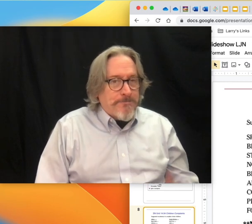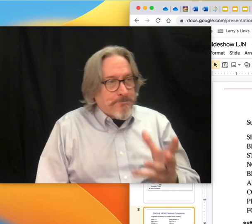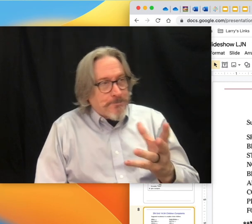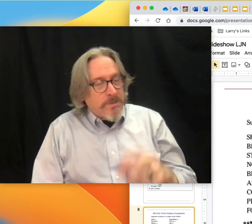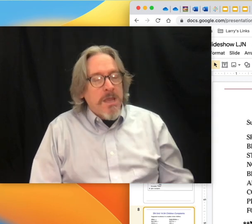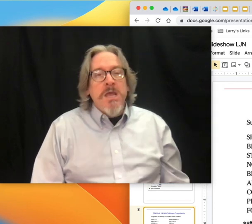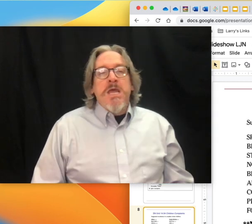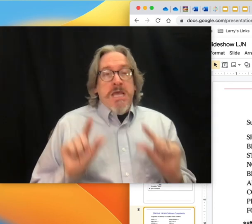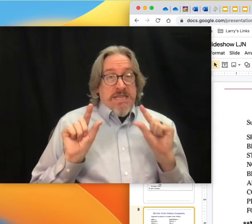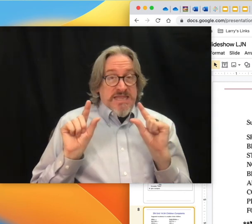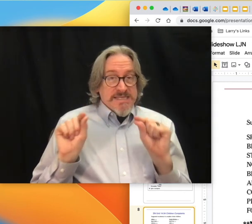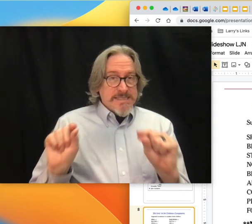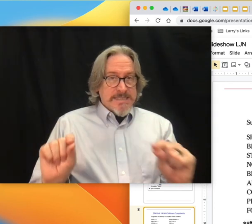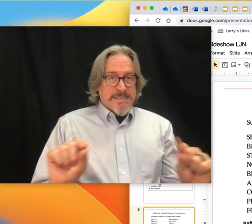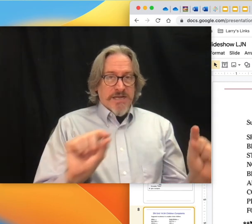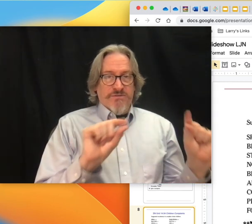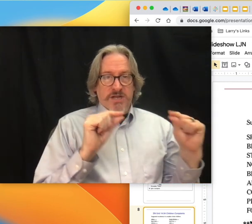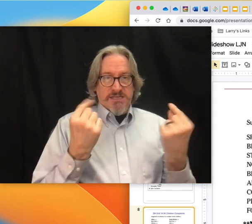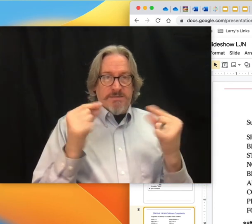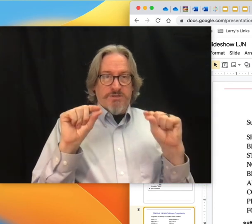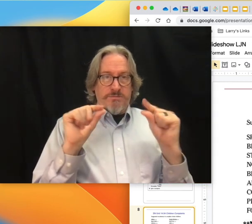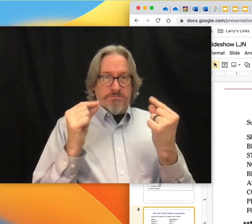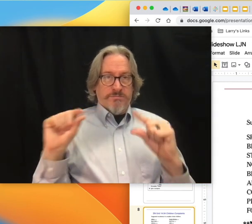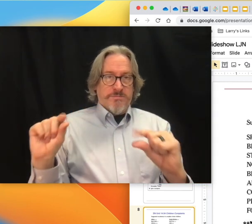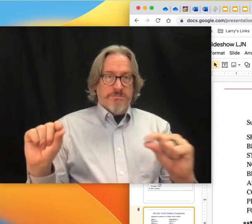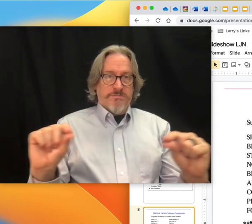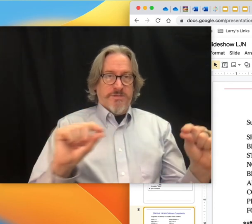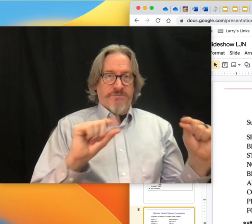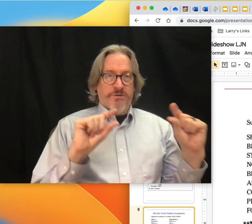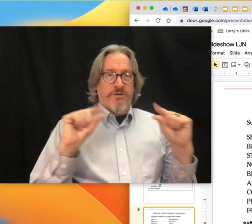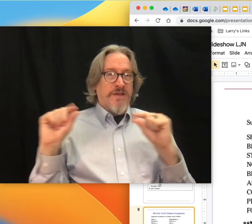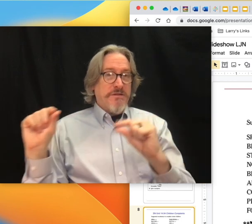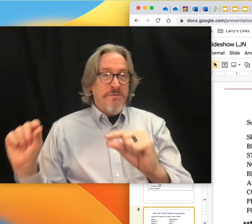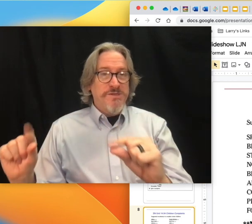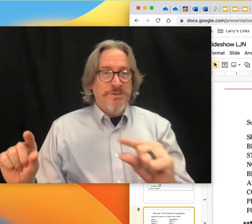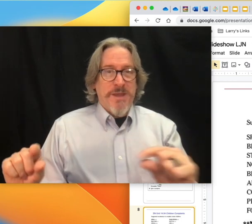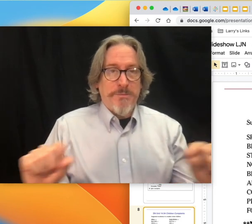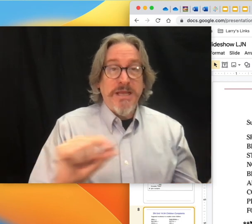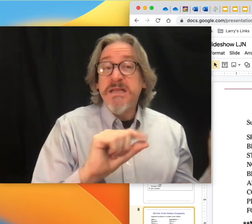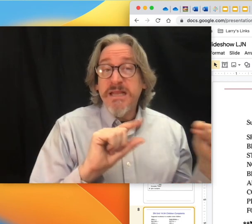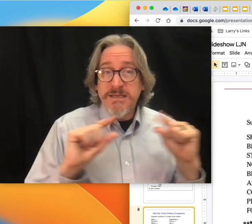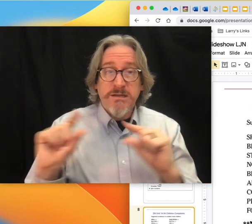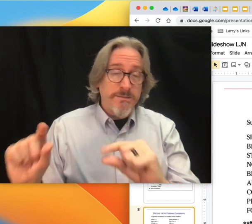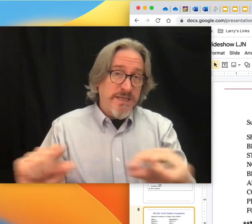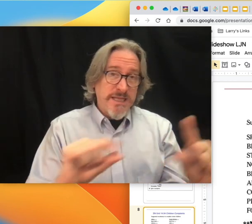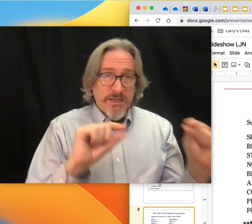Tattle. This is the sign for gossip. If you're a fan of the Music Man,